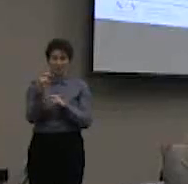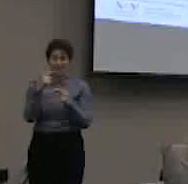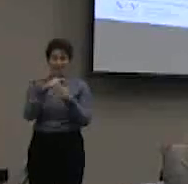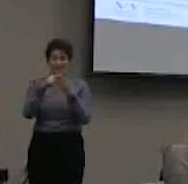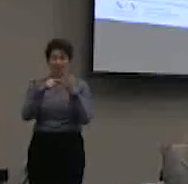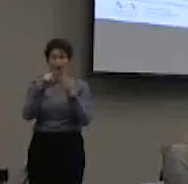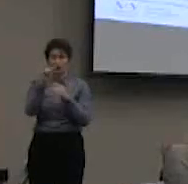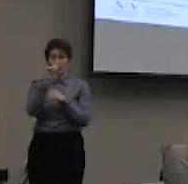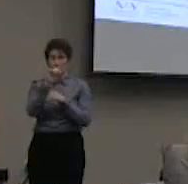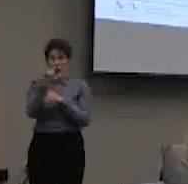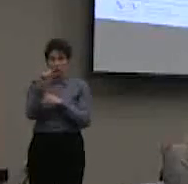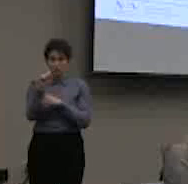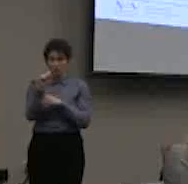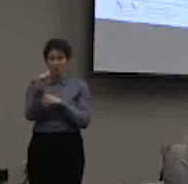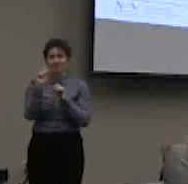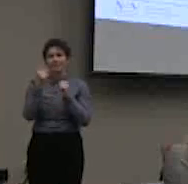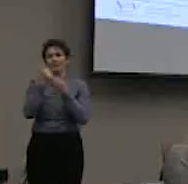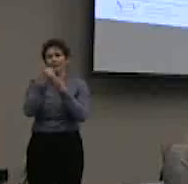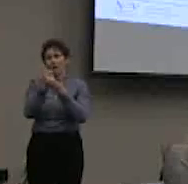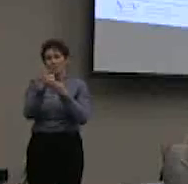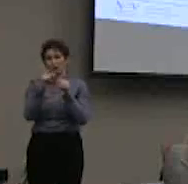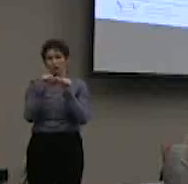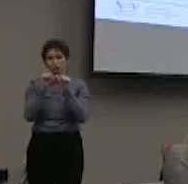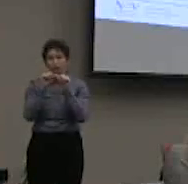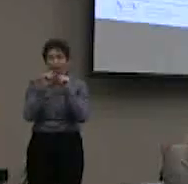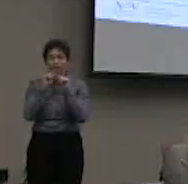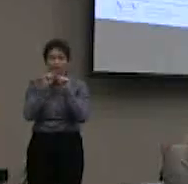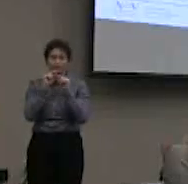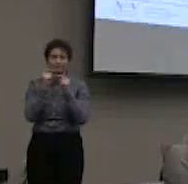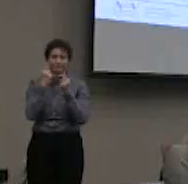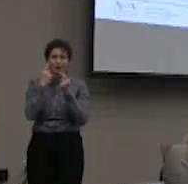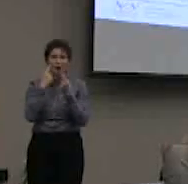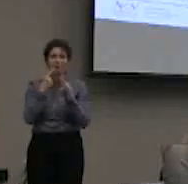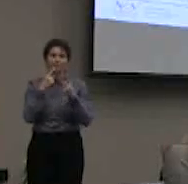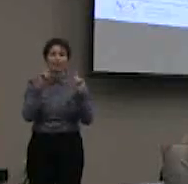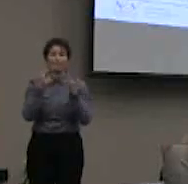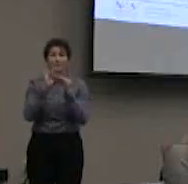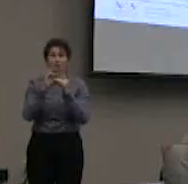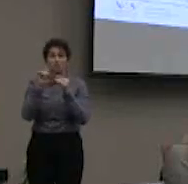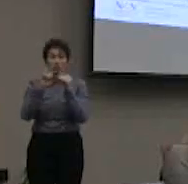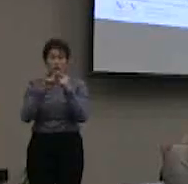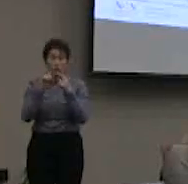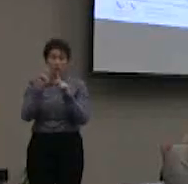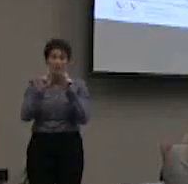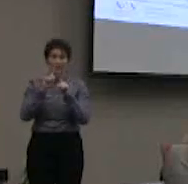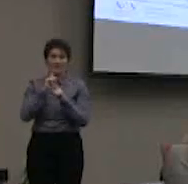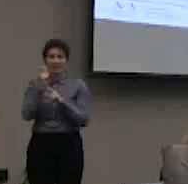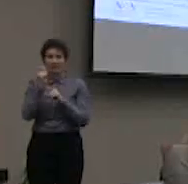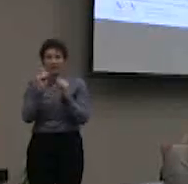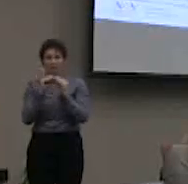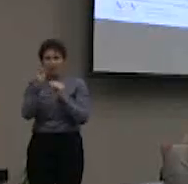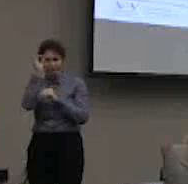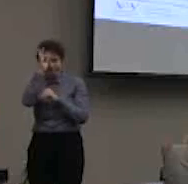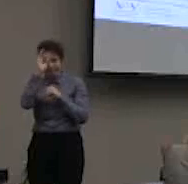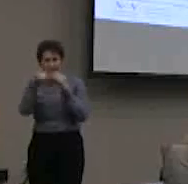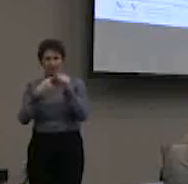carry the message to those new people that don't know as much about early childhood. So in your packet, you have another worksheet.